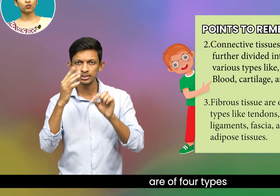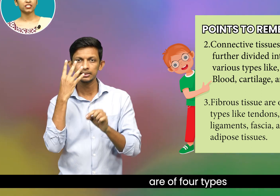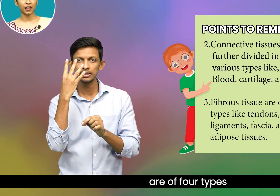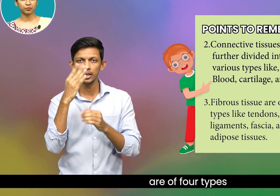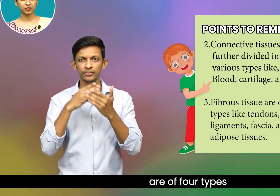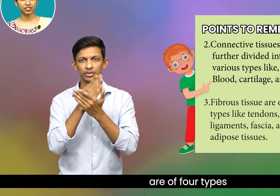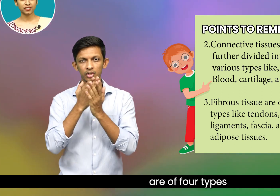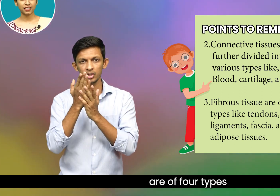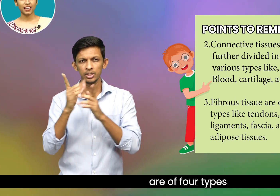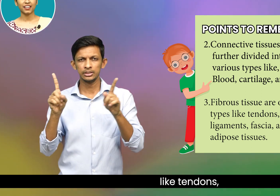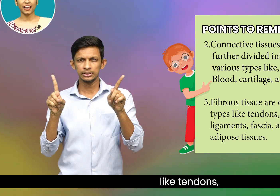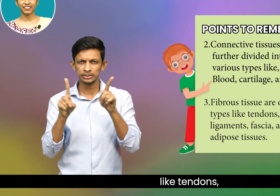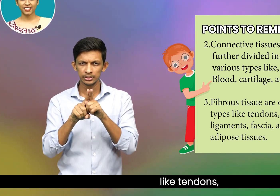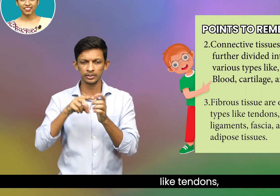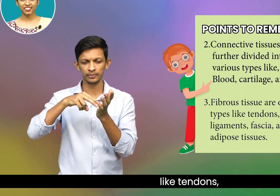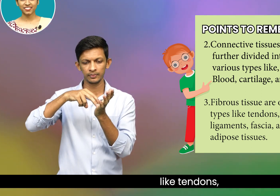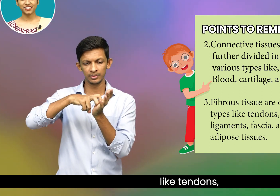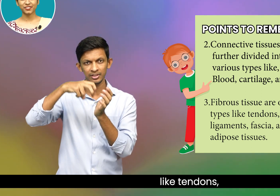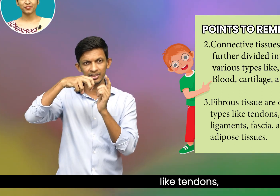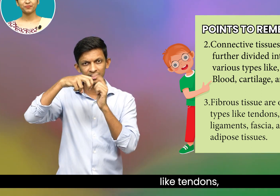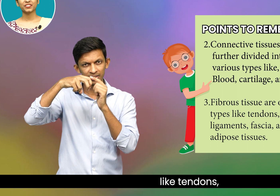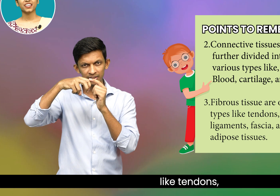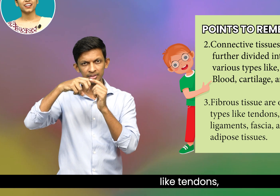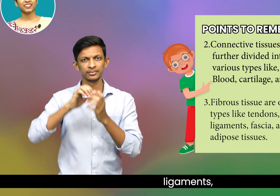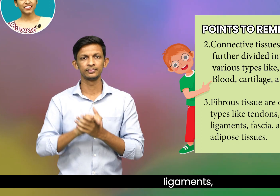of four types like tendons,